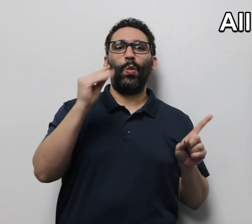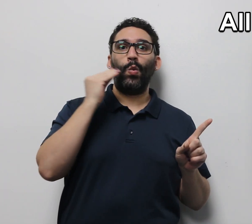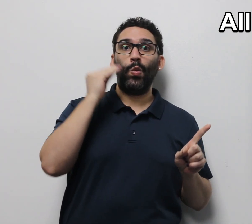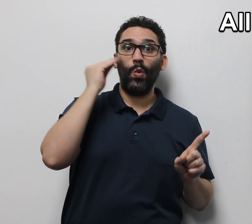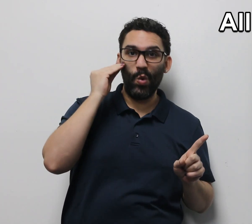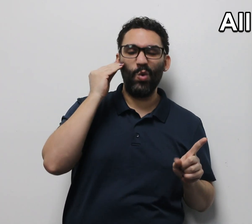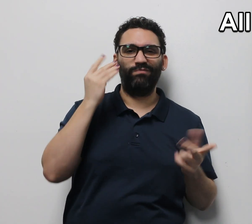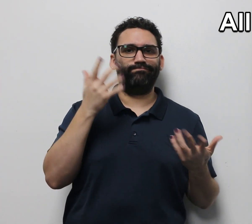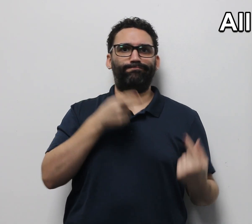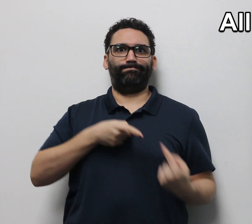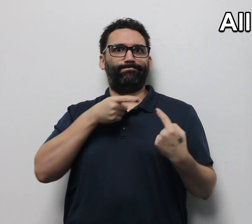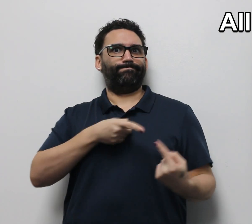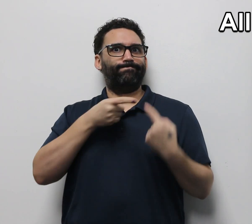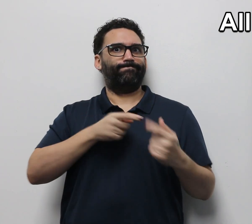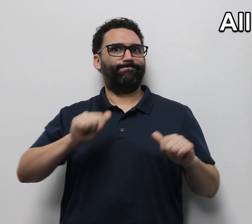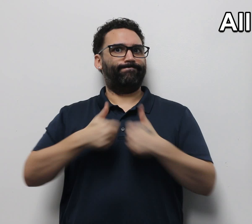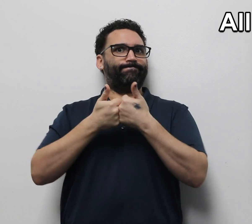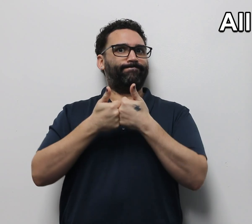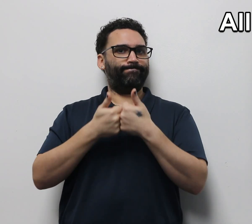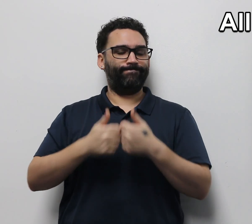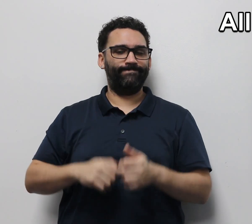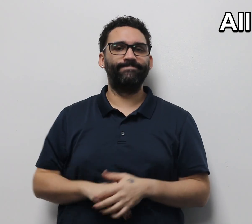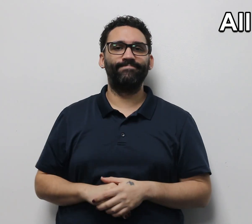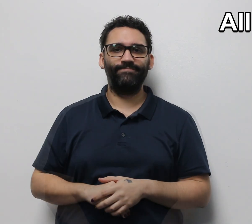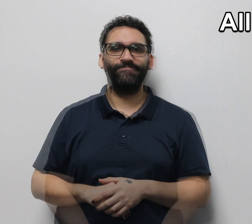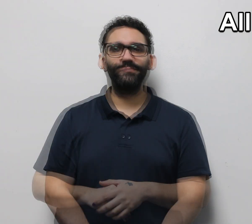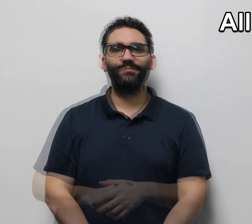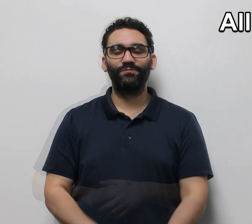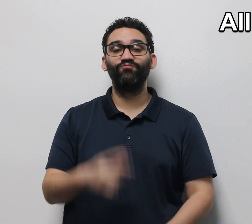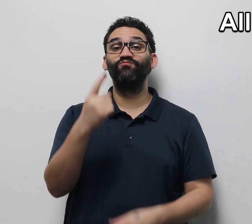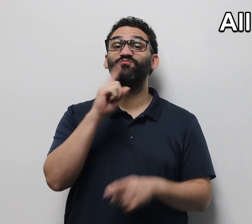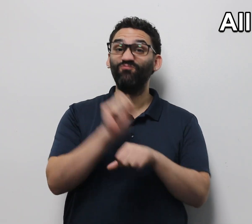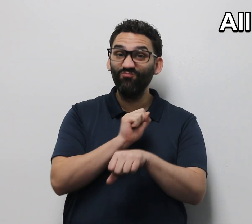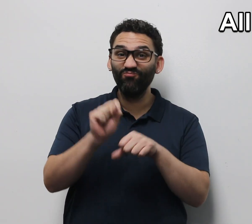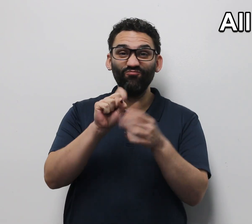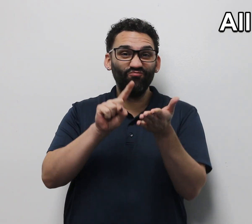impact social life, and/or make it harder to take care of responsibilities at home.